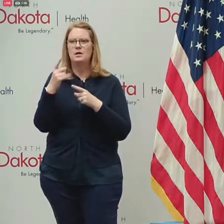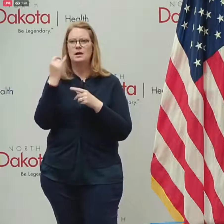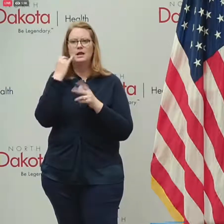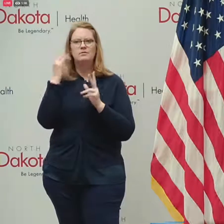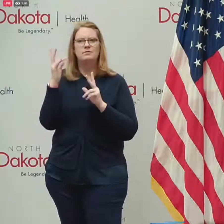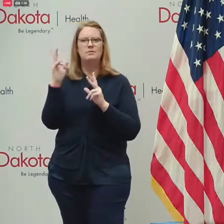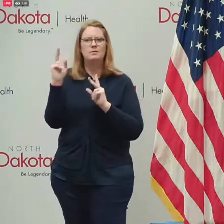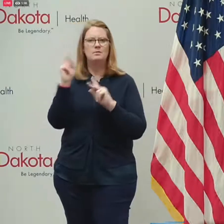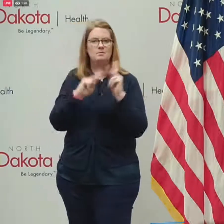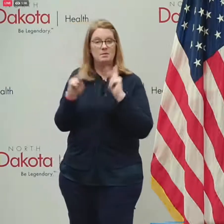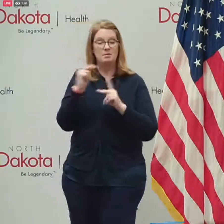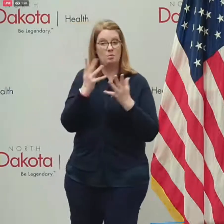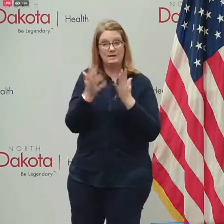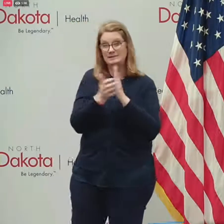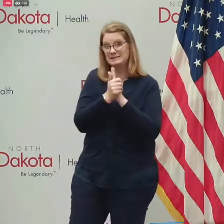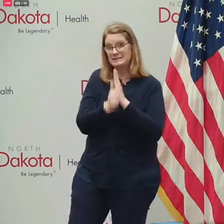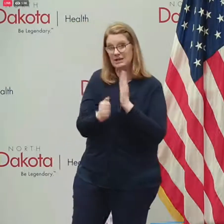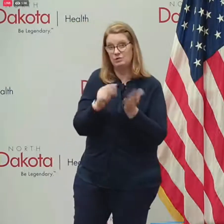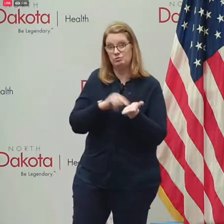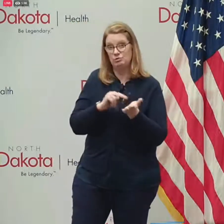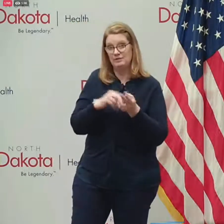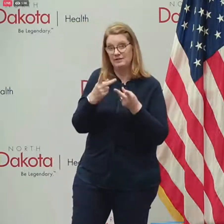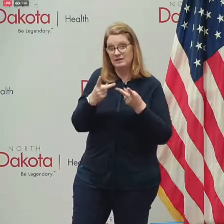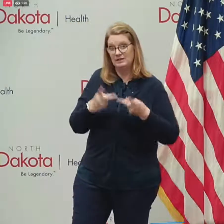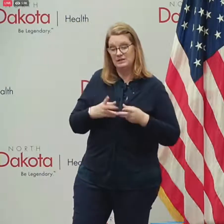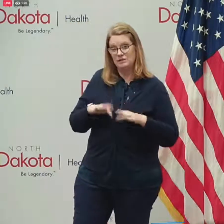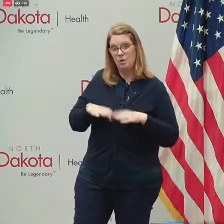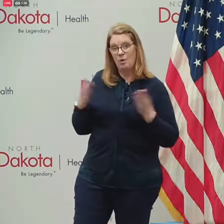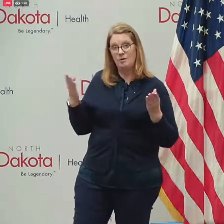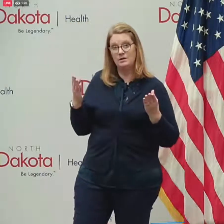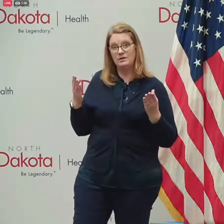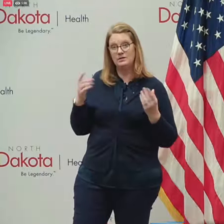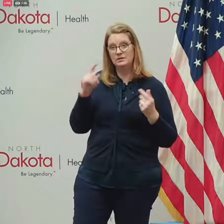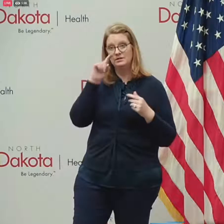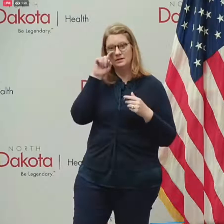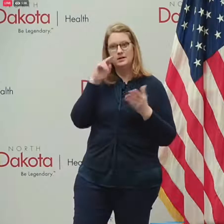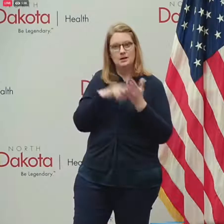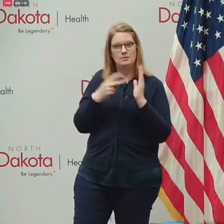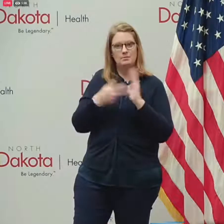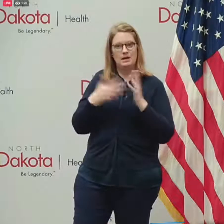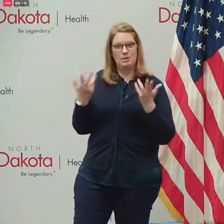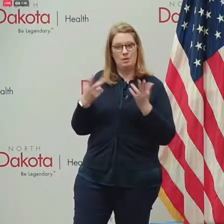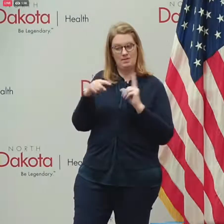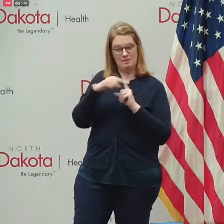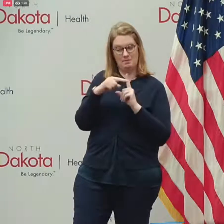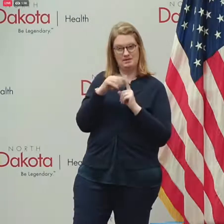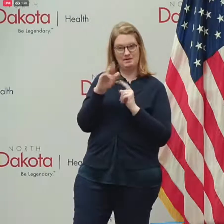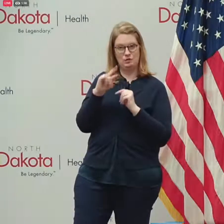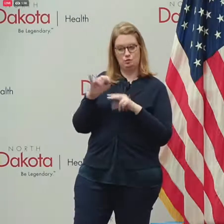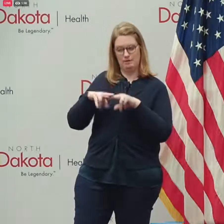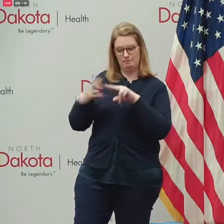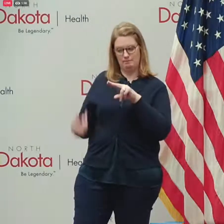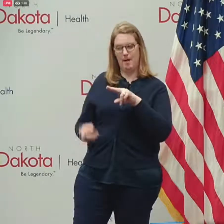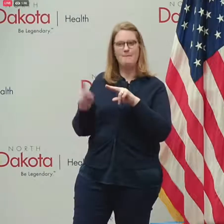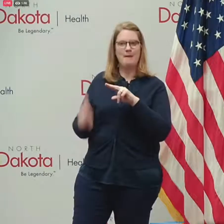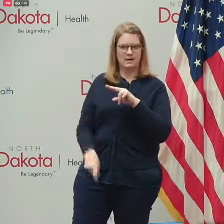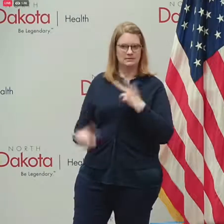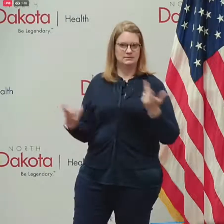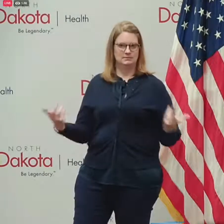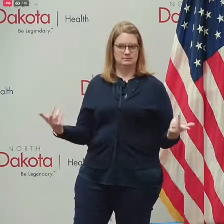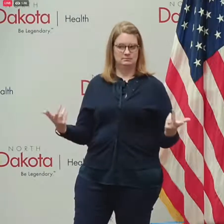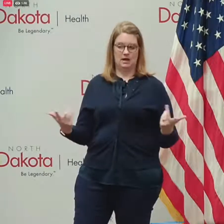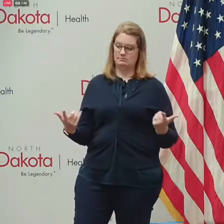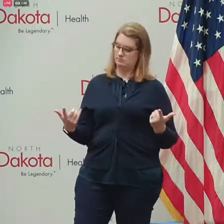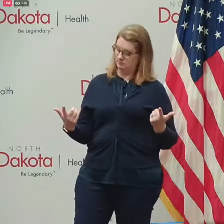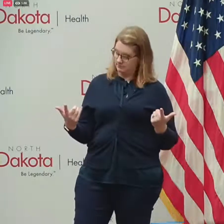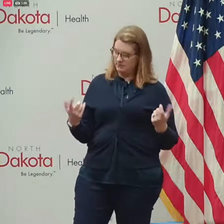want skilled nursing facilities open, you got to drop the positivity rate. And that's up to communities. Many of our rural